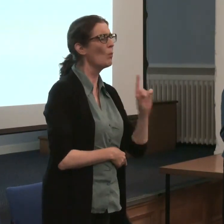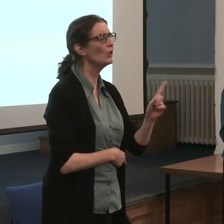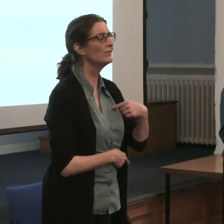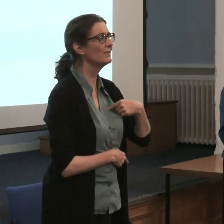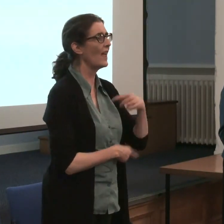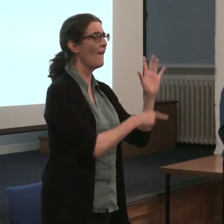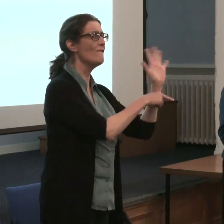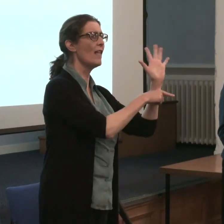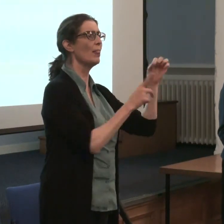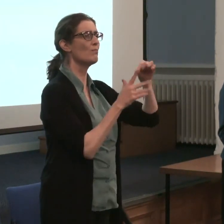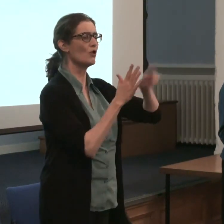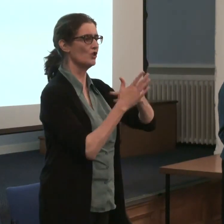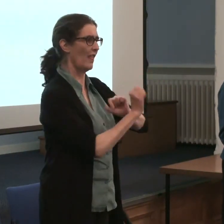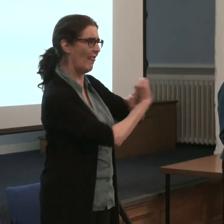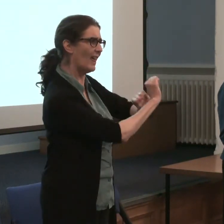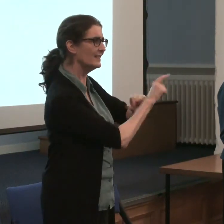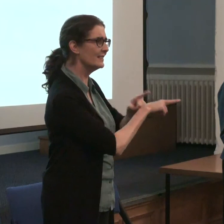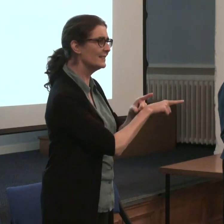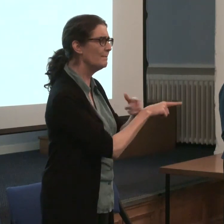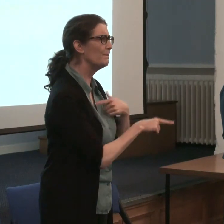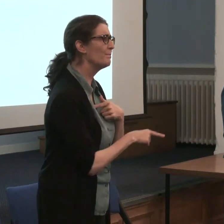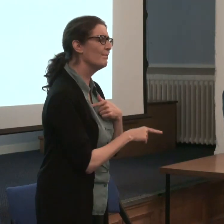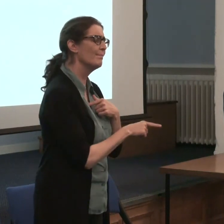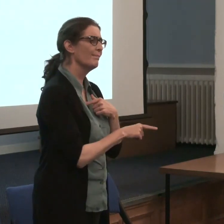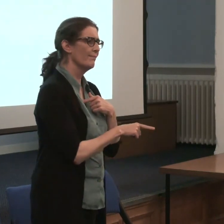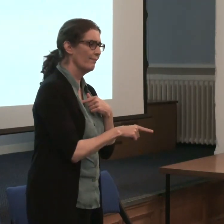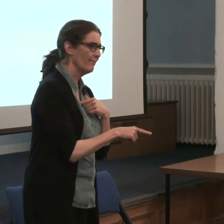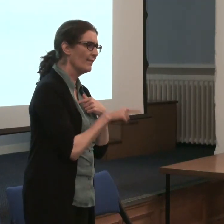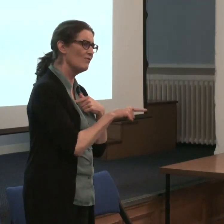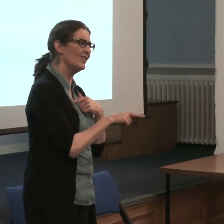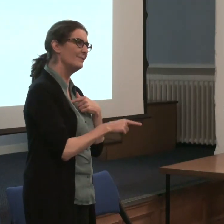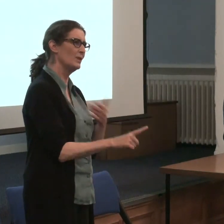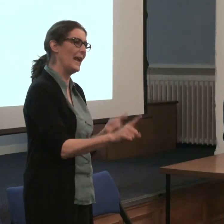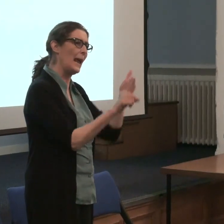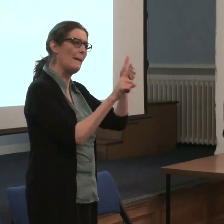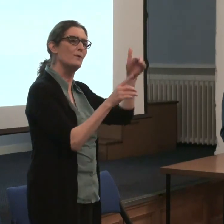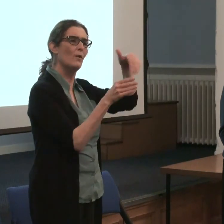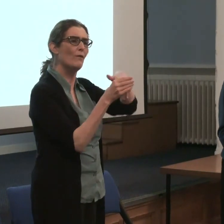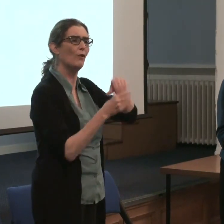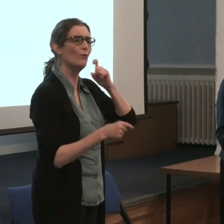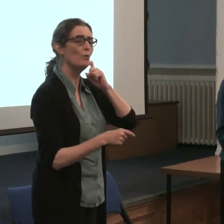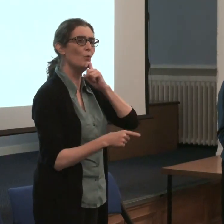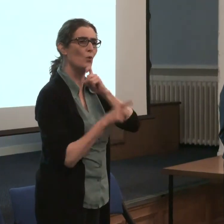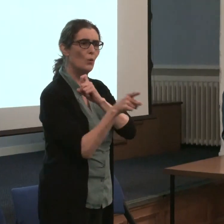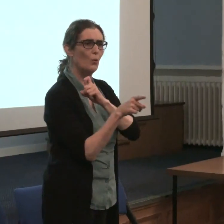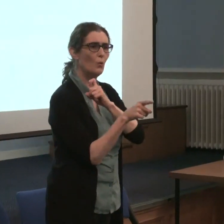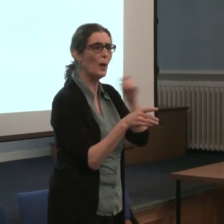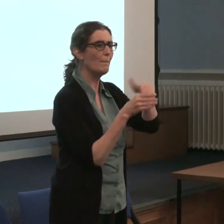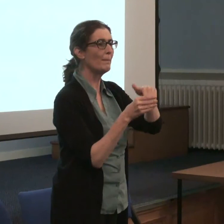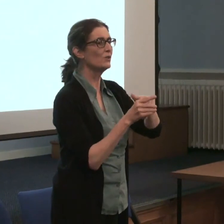want to particularly involve older people, so we're going to try and get some old members of the deaf community to come along. There's going to